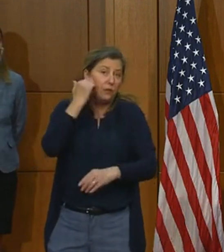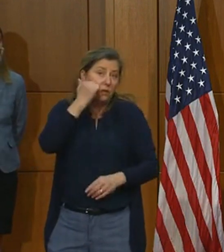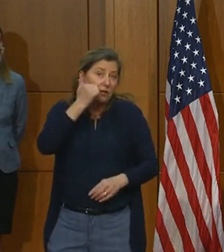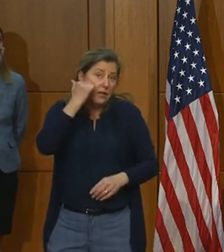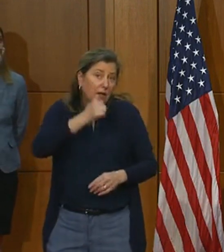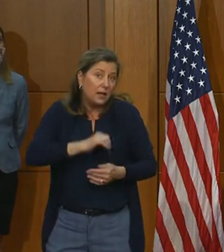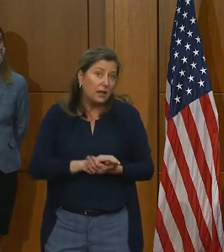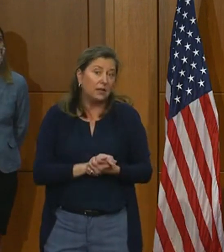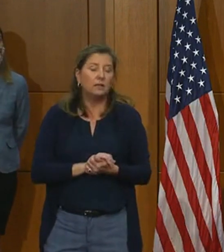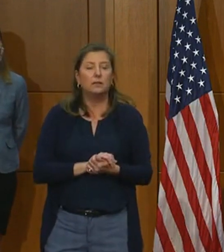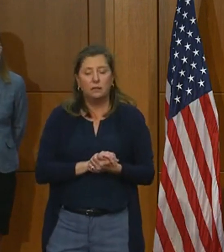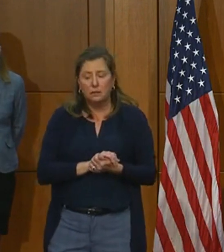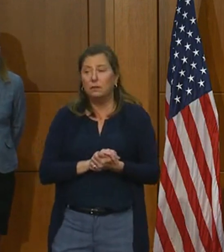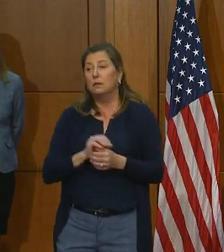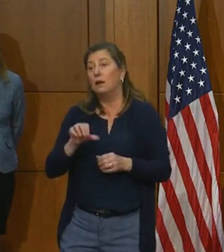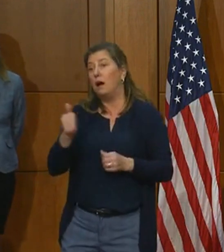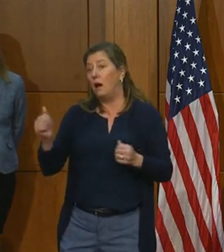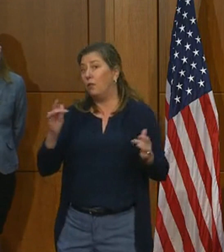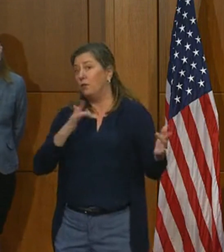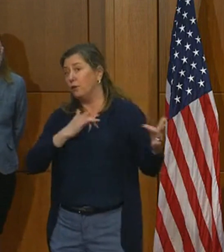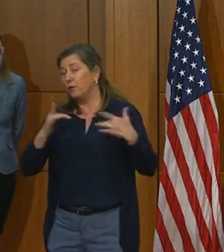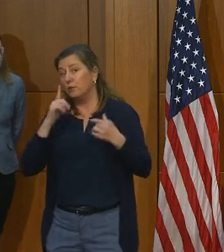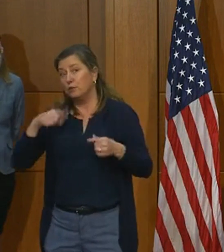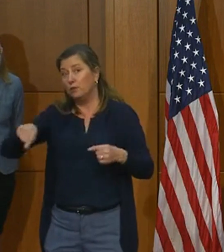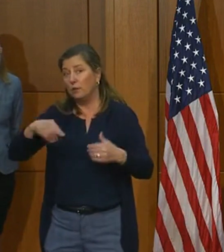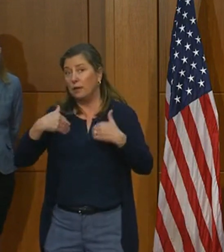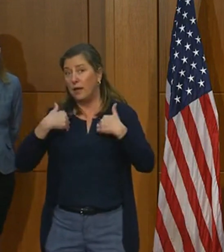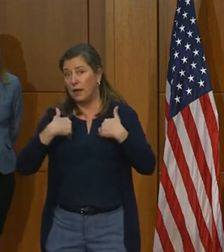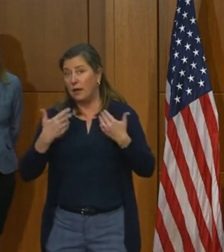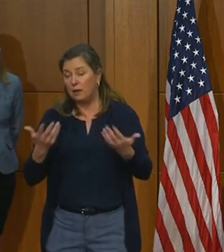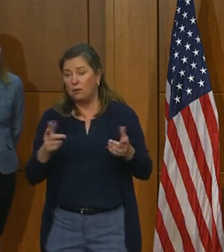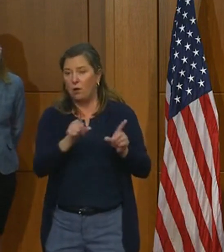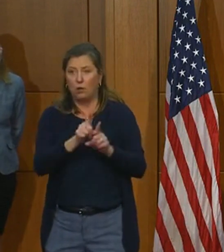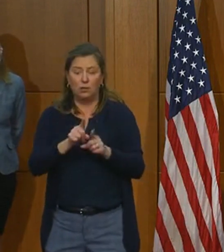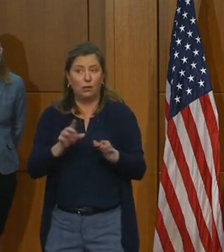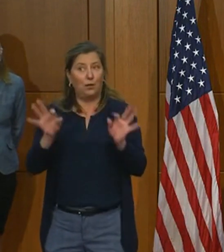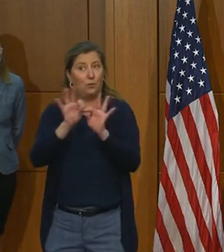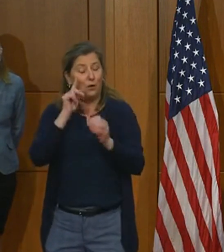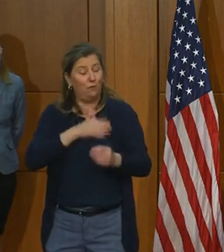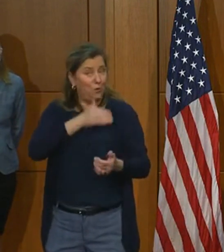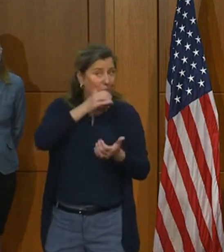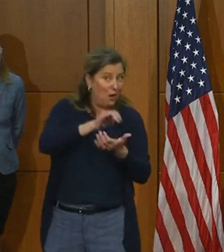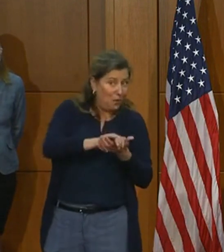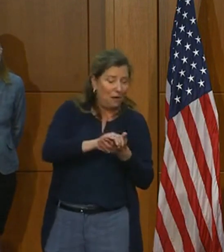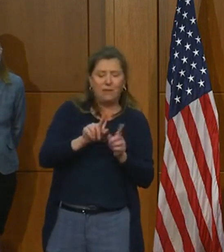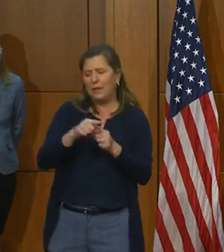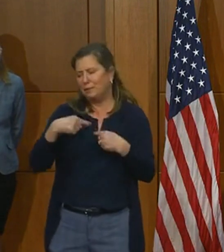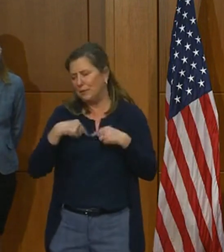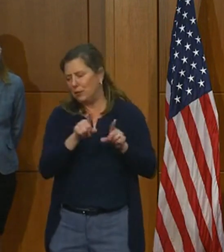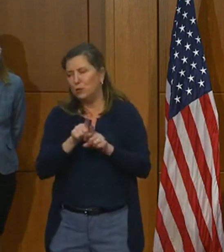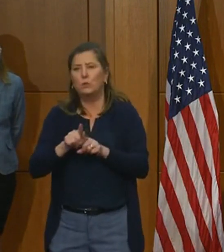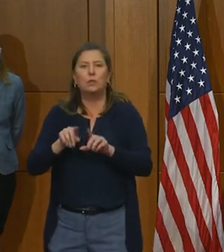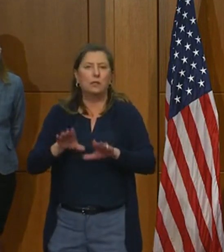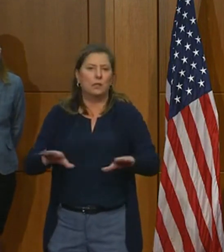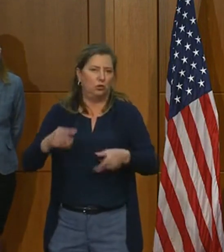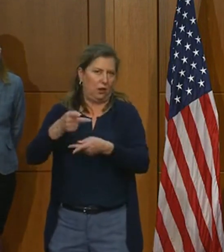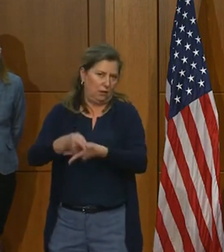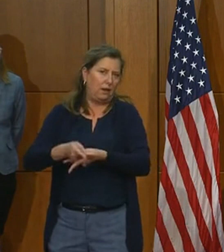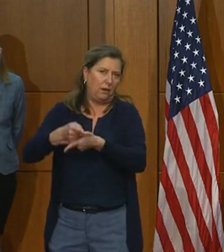basis. Another issue, which is very important to especially my wife and also me, is child